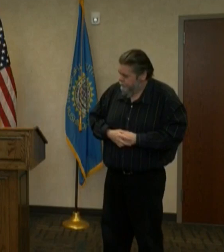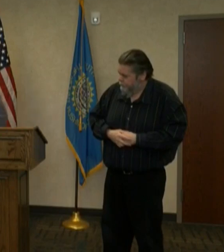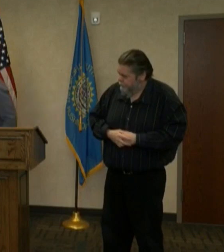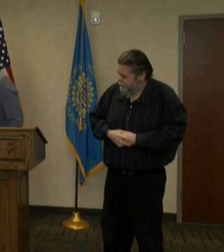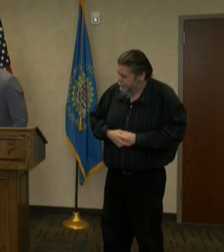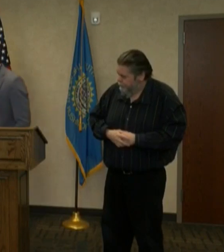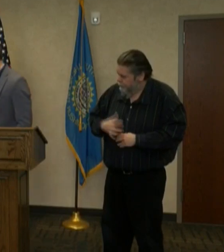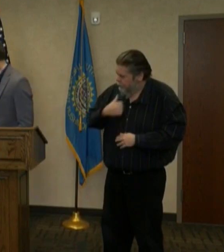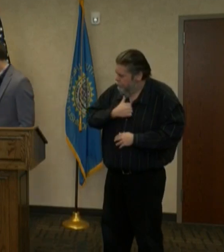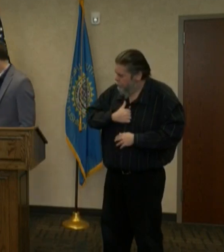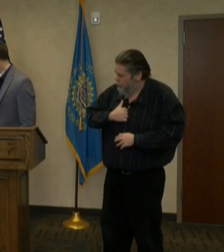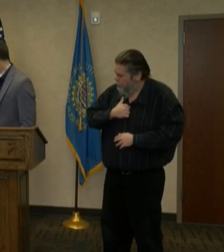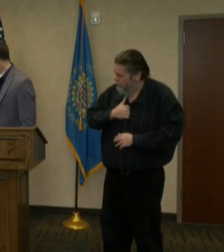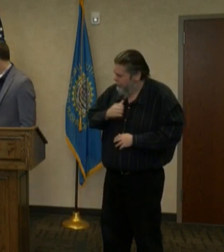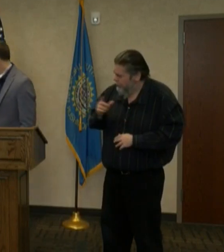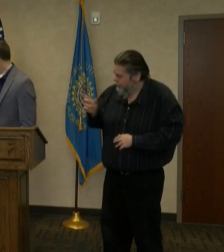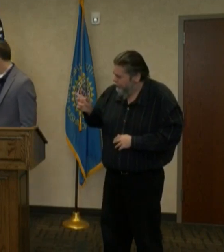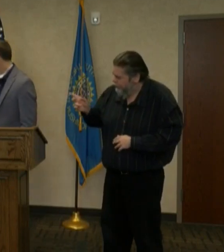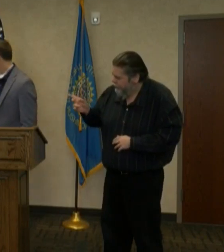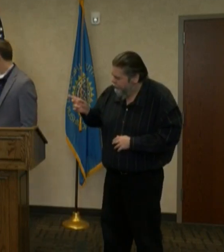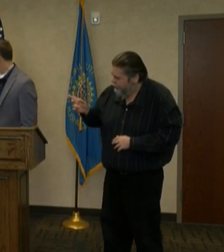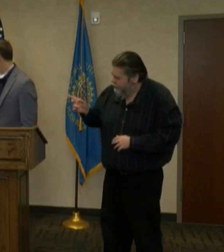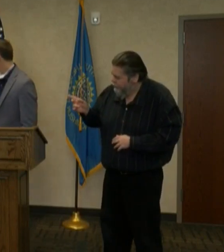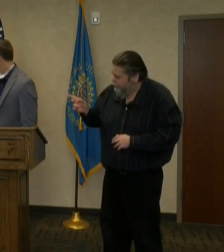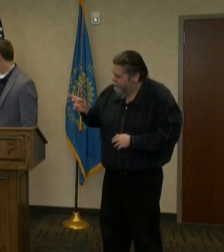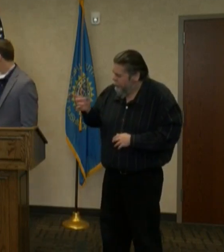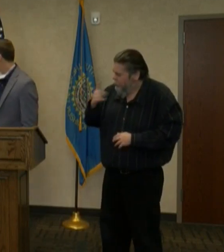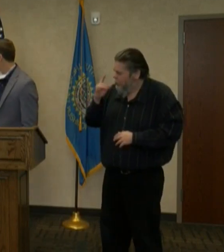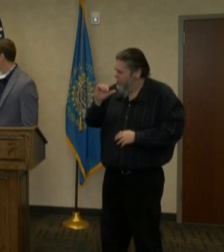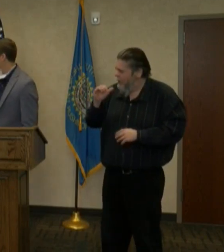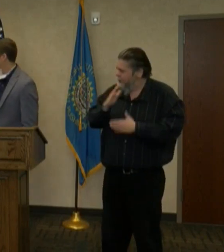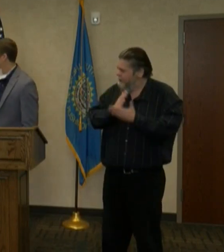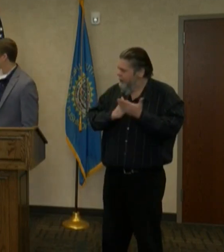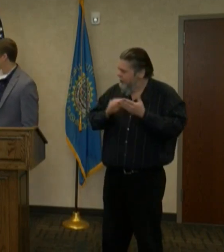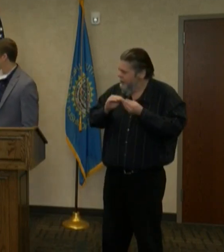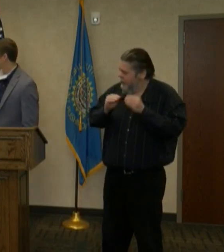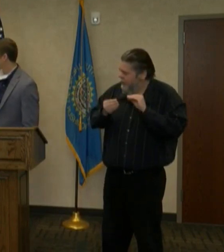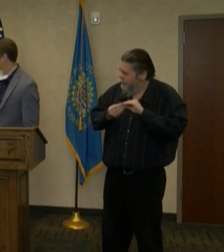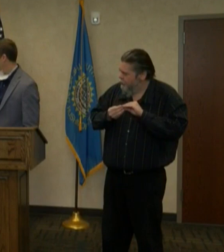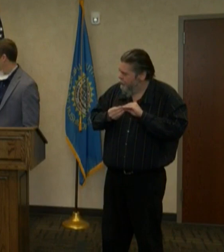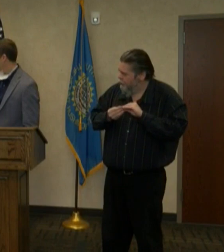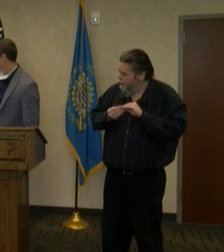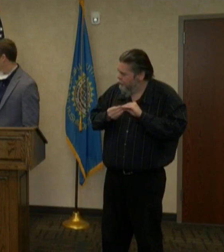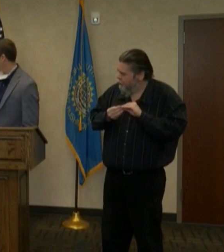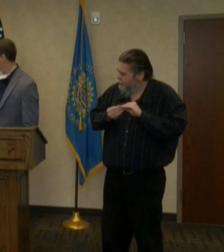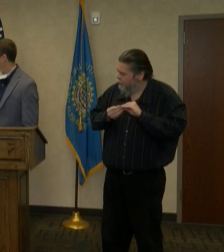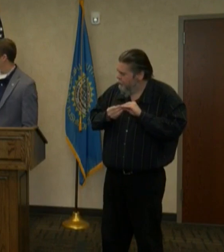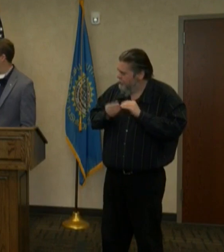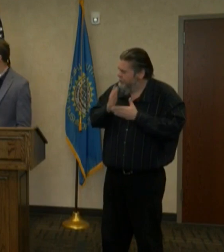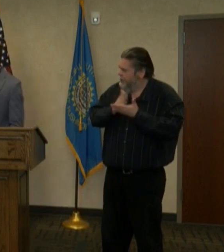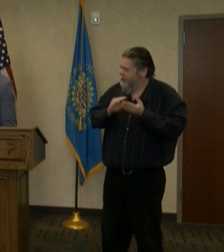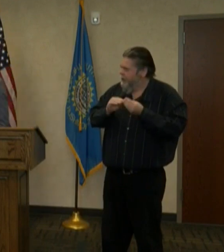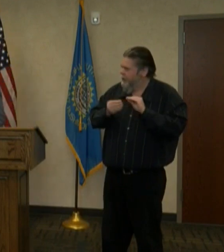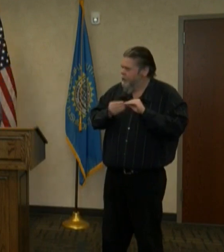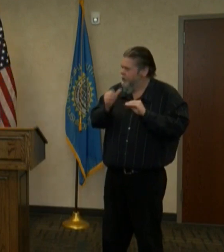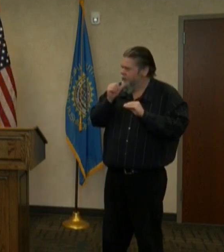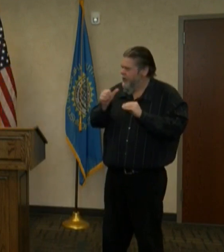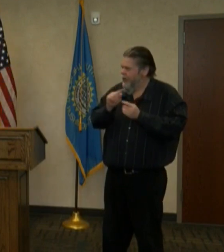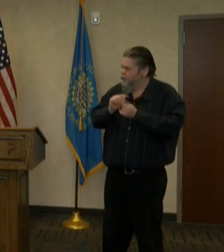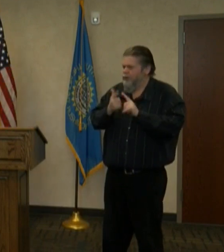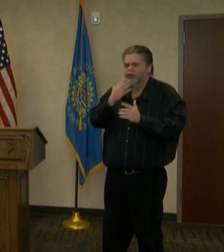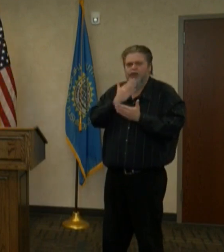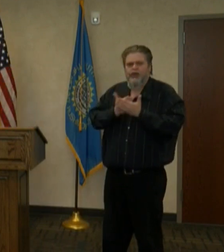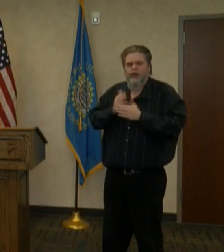I'm sorry, it looks like I don't know, some of the numbers. Some of the numbers didn't translate well,